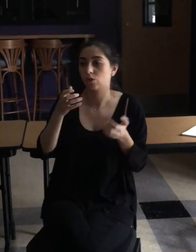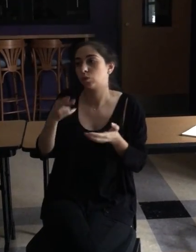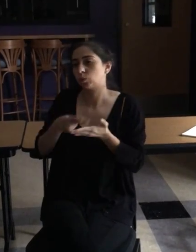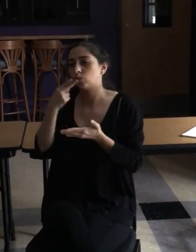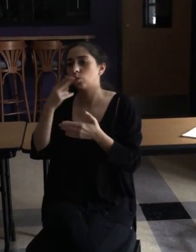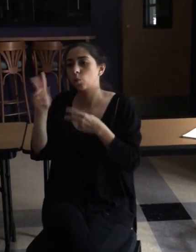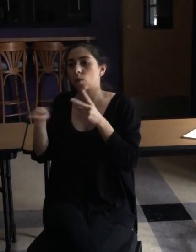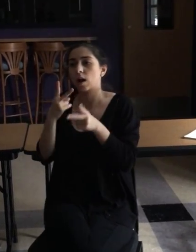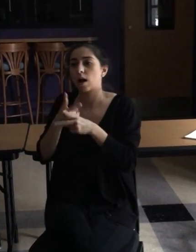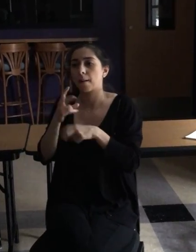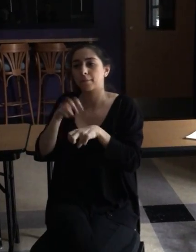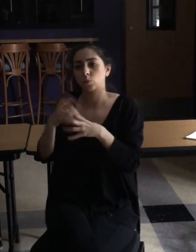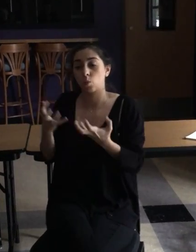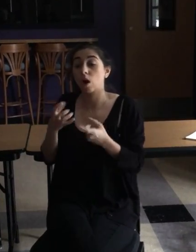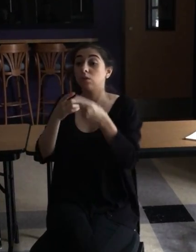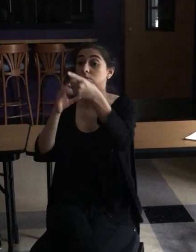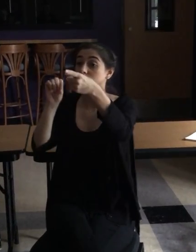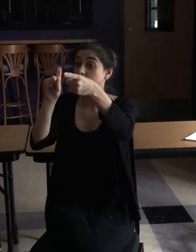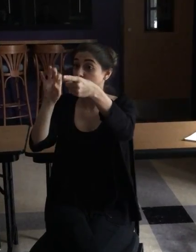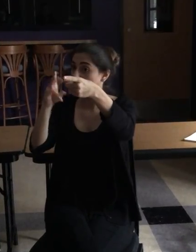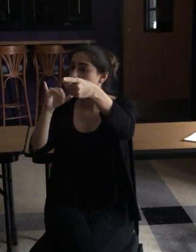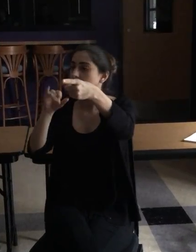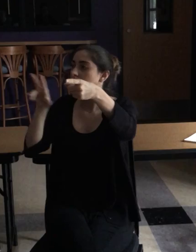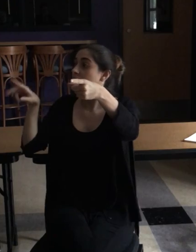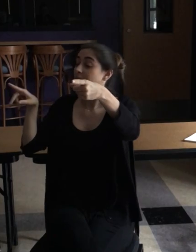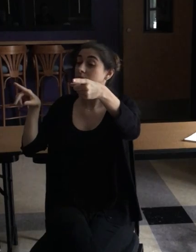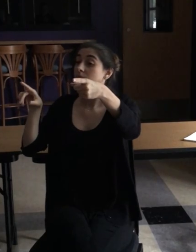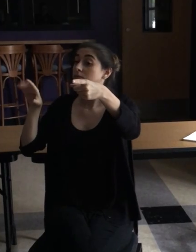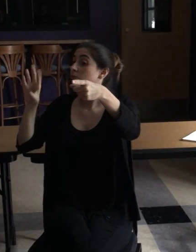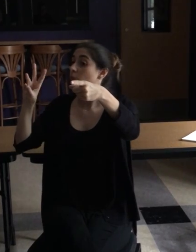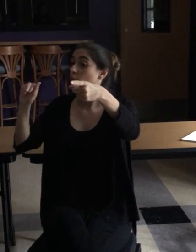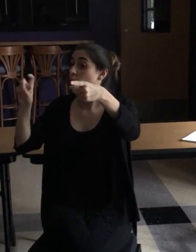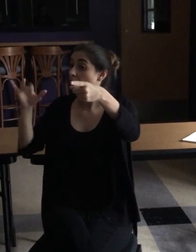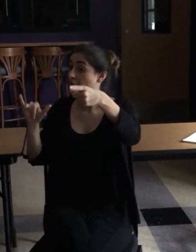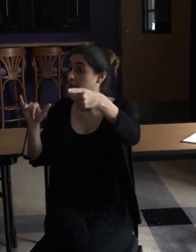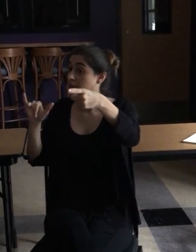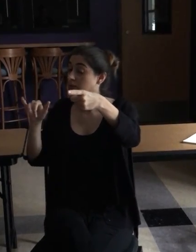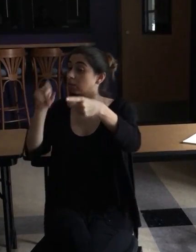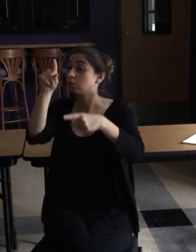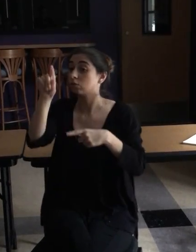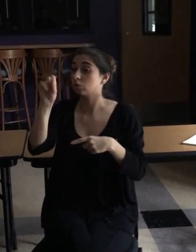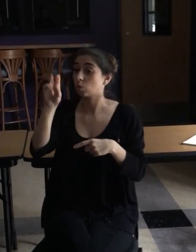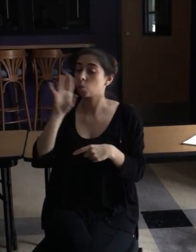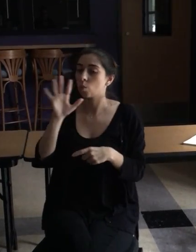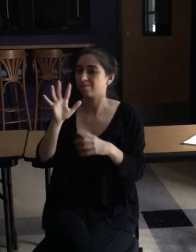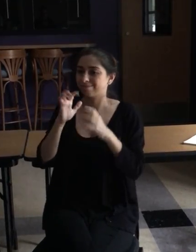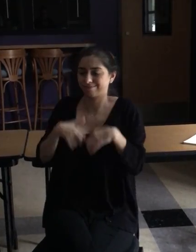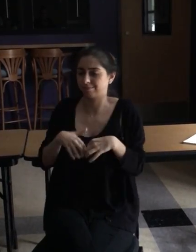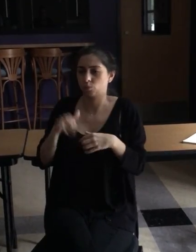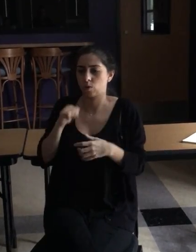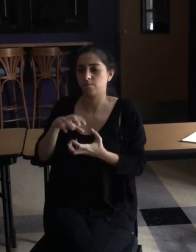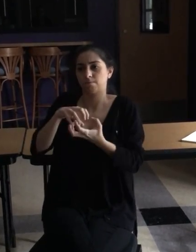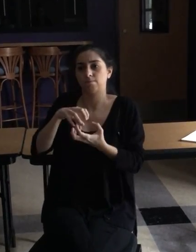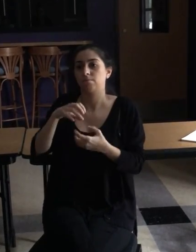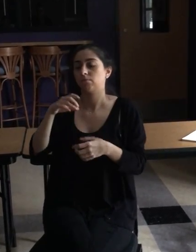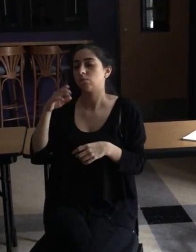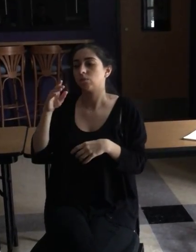A starchy potato. Oh, a waxy potato. Waxy, like red Starchies will potatoes. fall apart. I mean, Like like red the red potato. potato. Yeah, or other examples of them, yes,